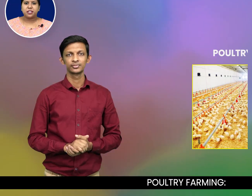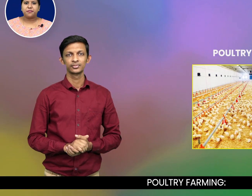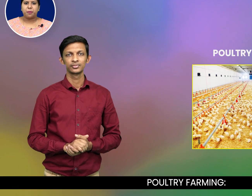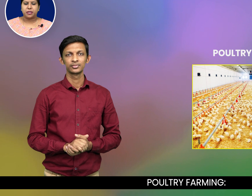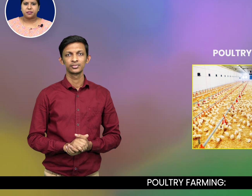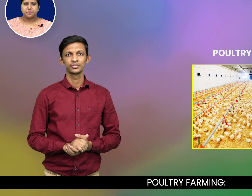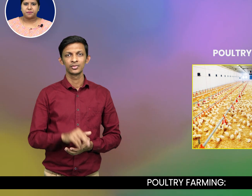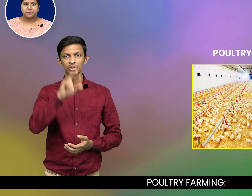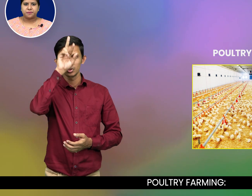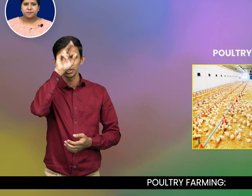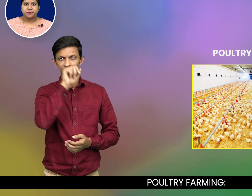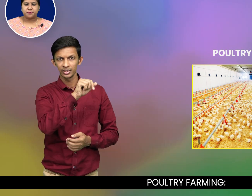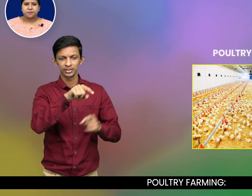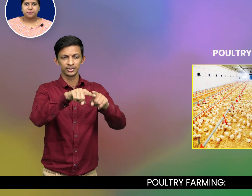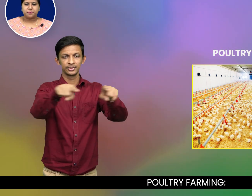Poultry farming.